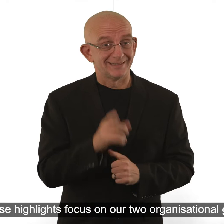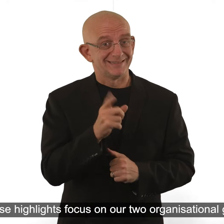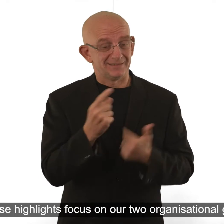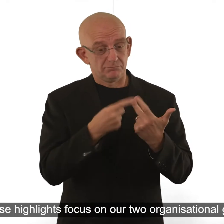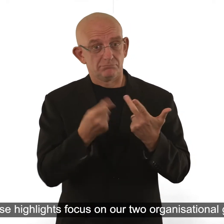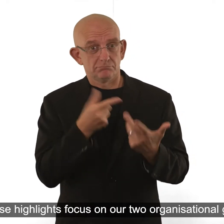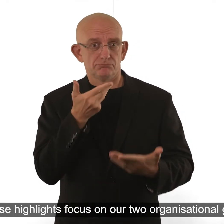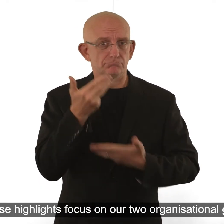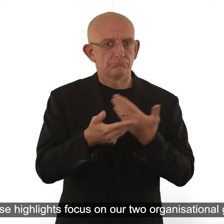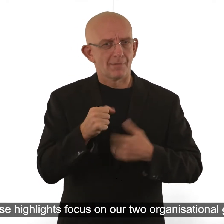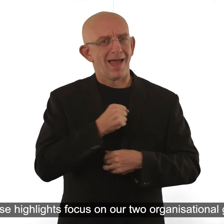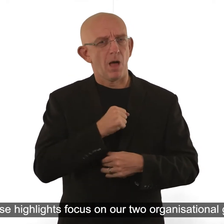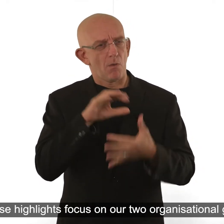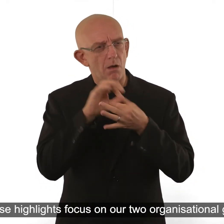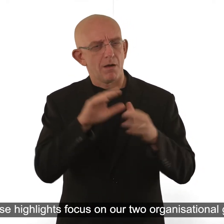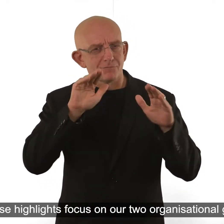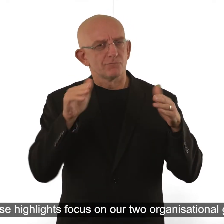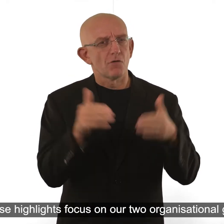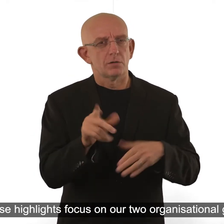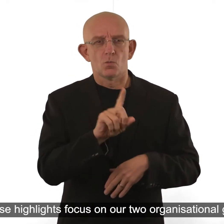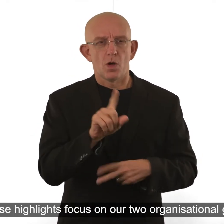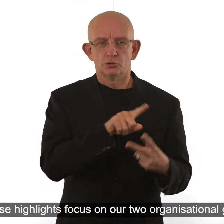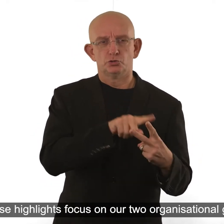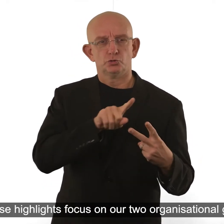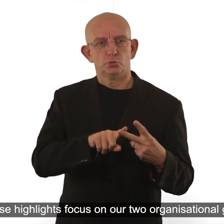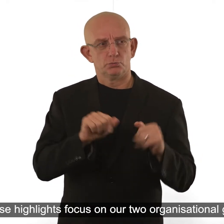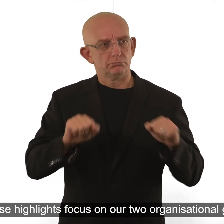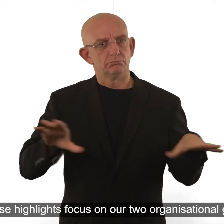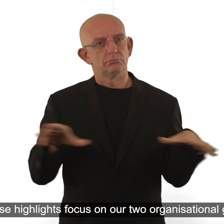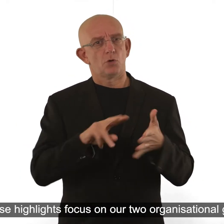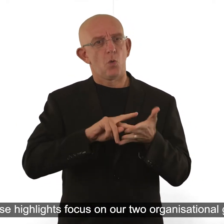These highlights focus on 2 organisational goals.